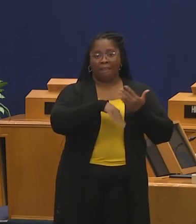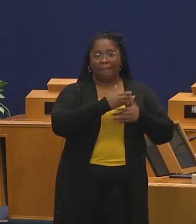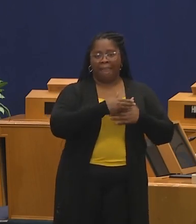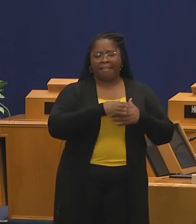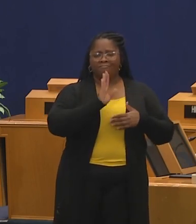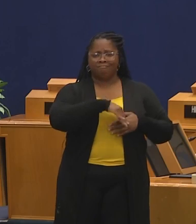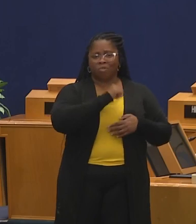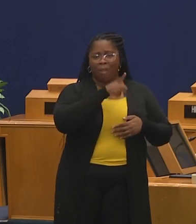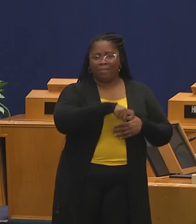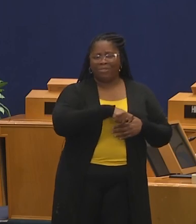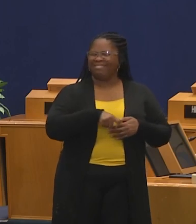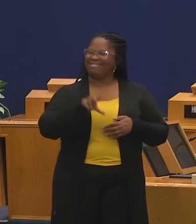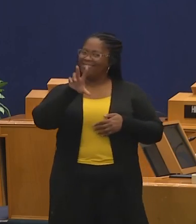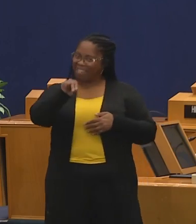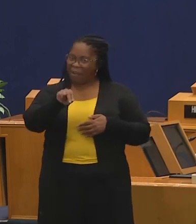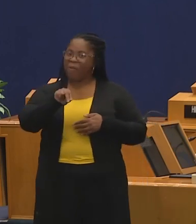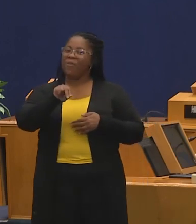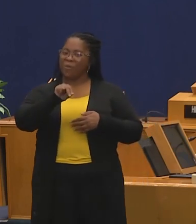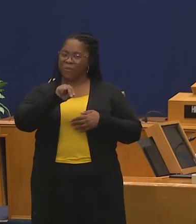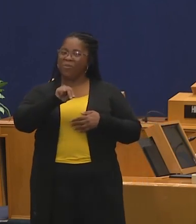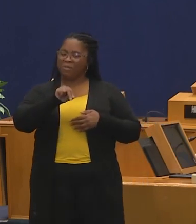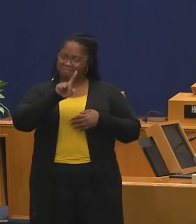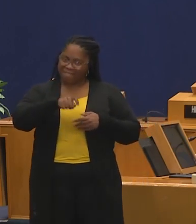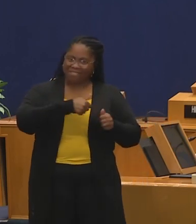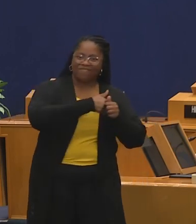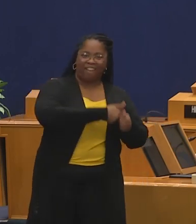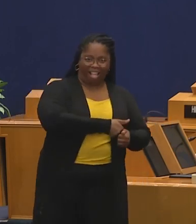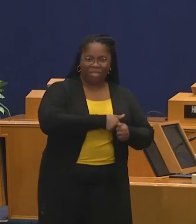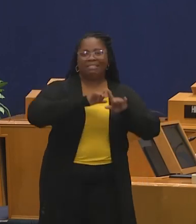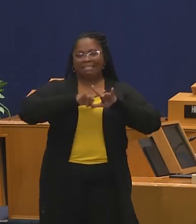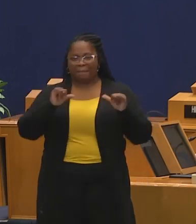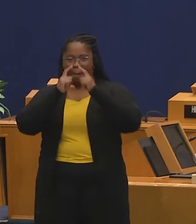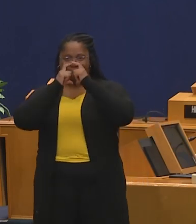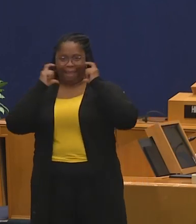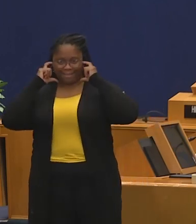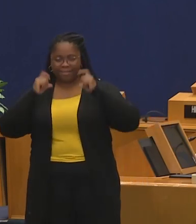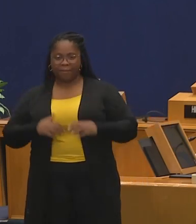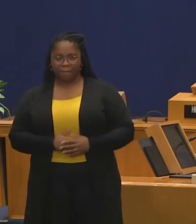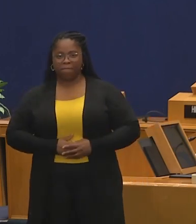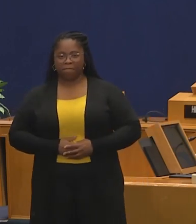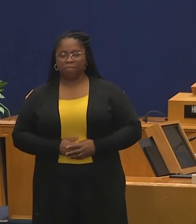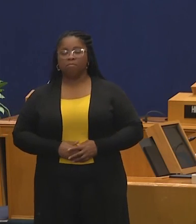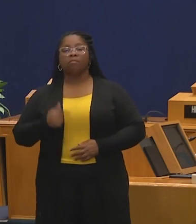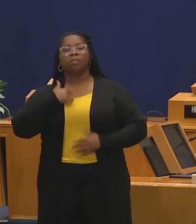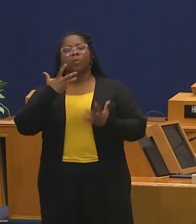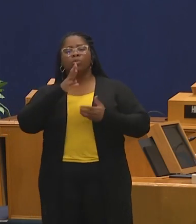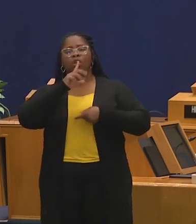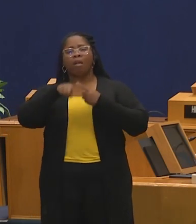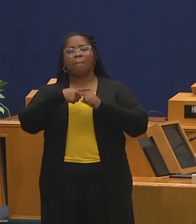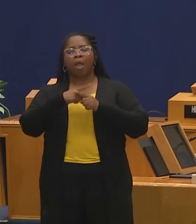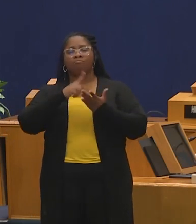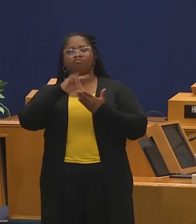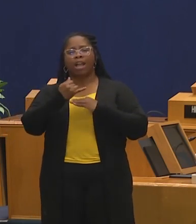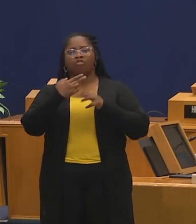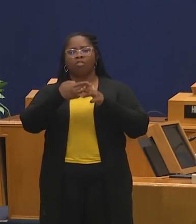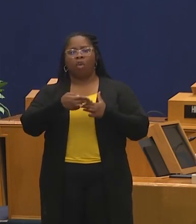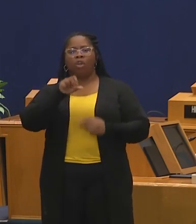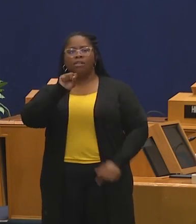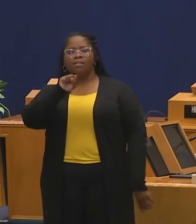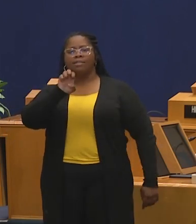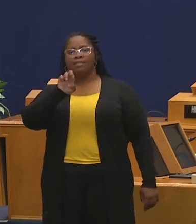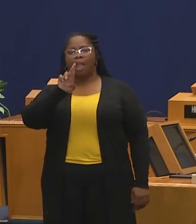hands frequently. I want to close by talking just for a minute about the Seroprevalence Project. This